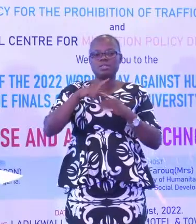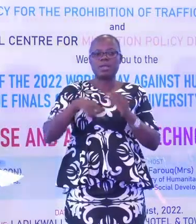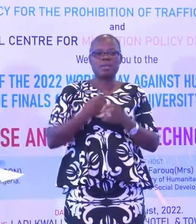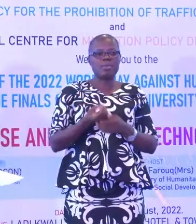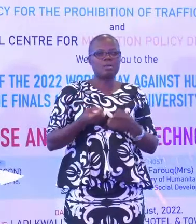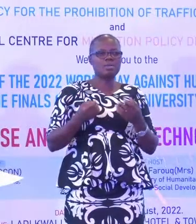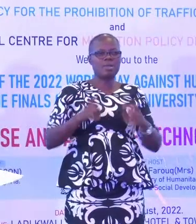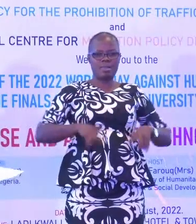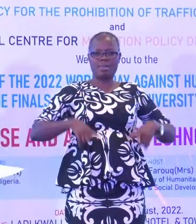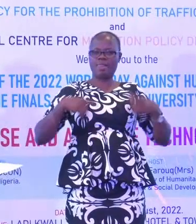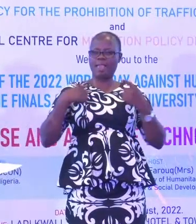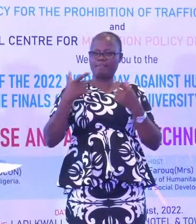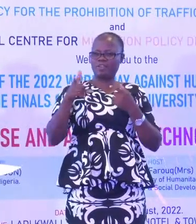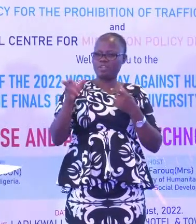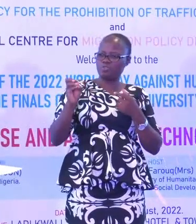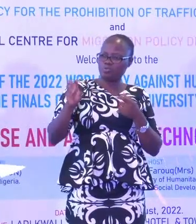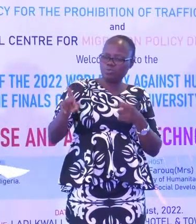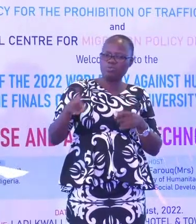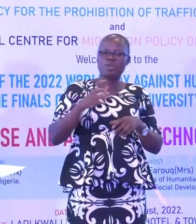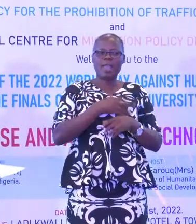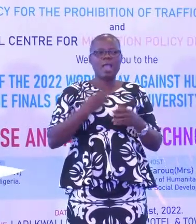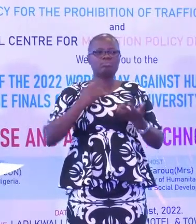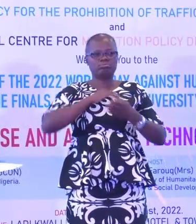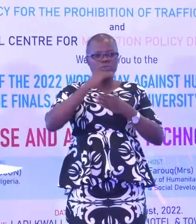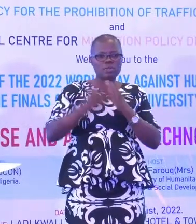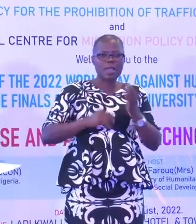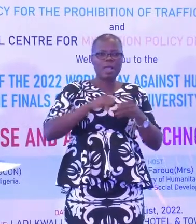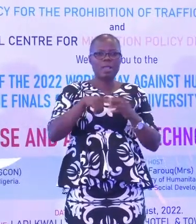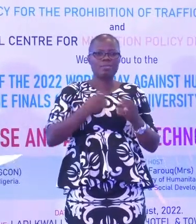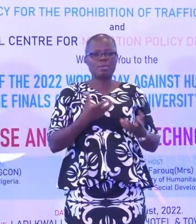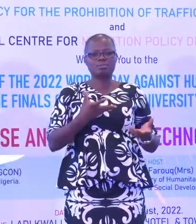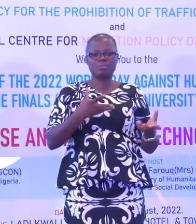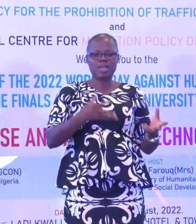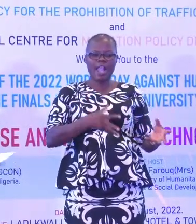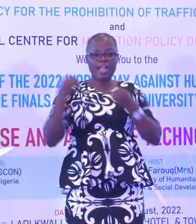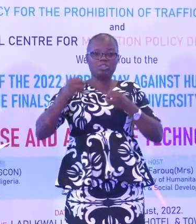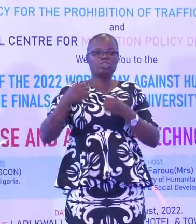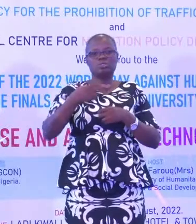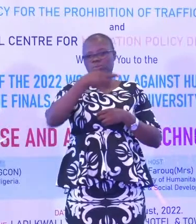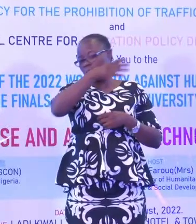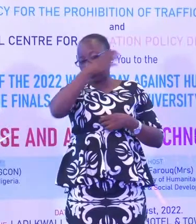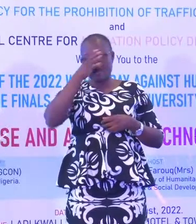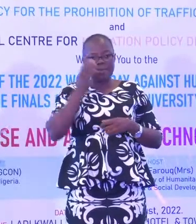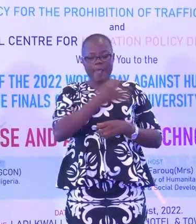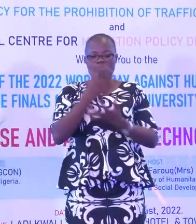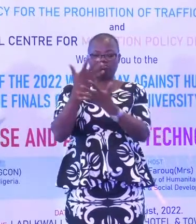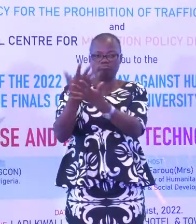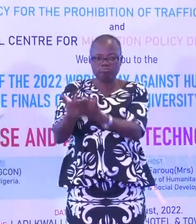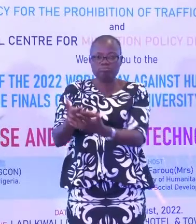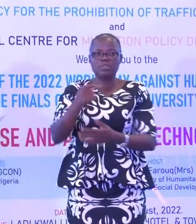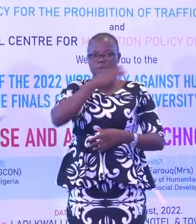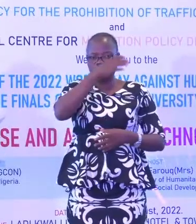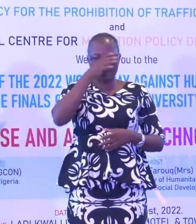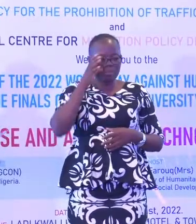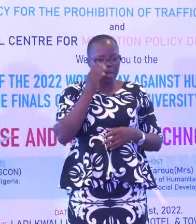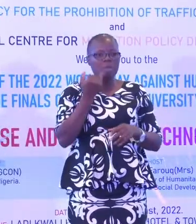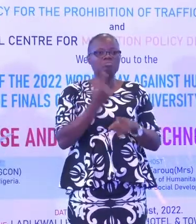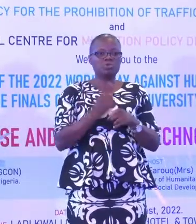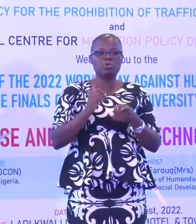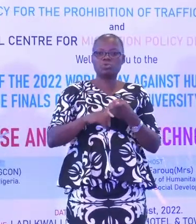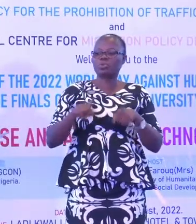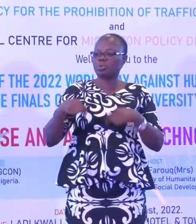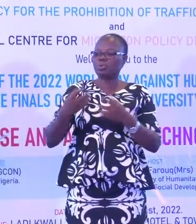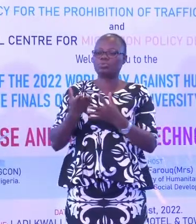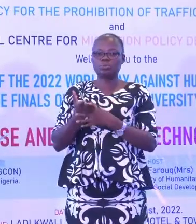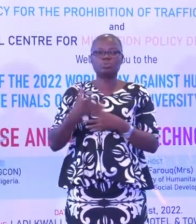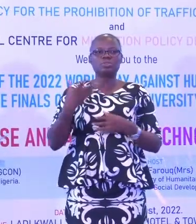alternative livelihoods. It's also about, of course, catching the criminals and prosecuting the criminals. So just to run through a few of the